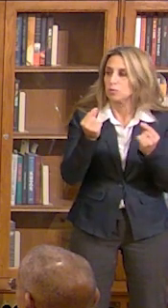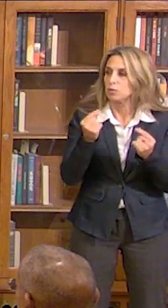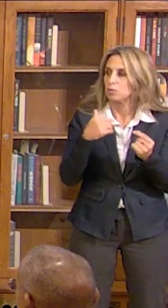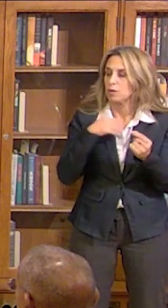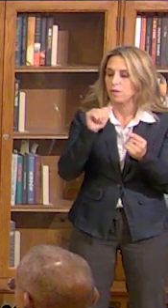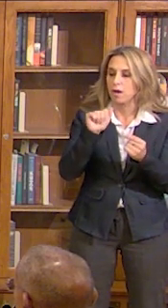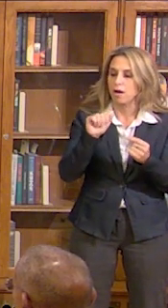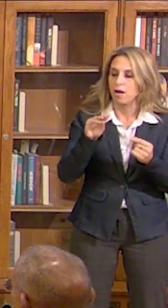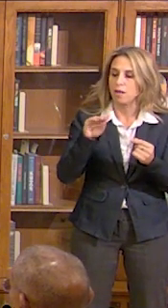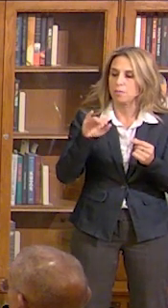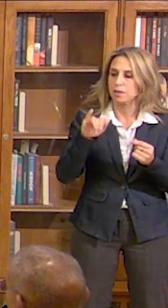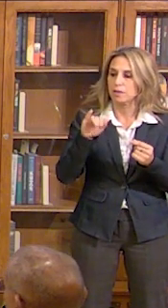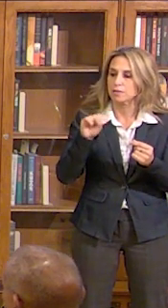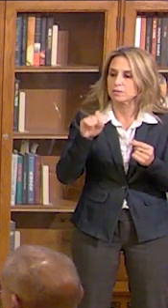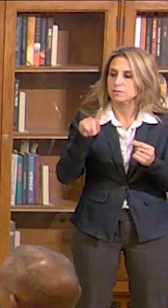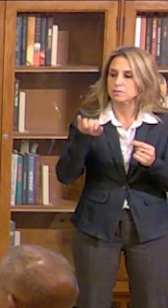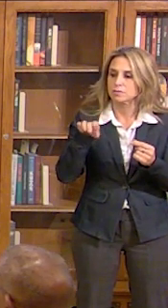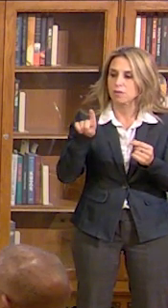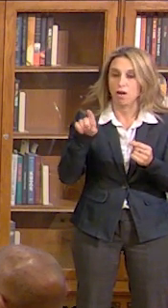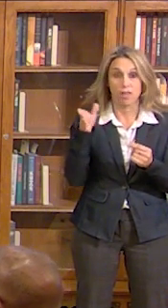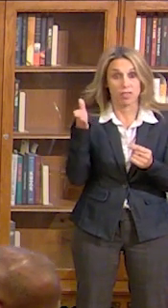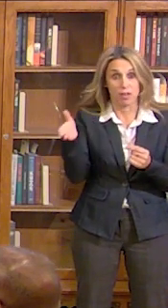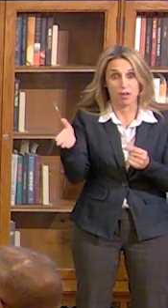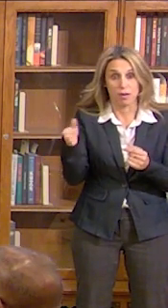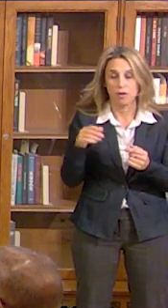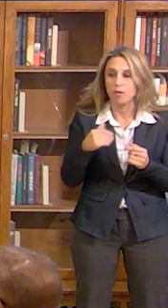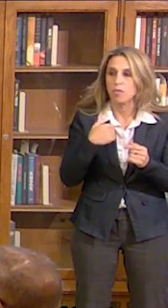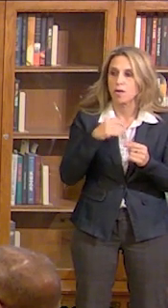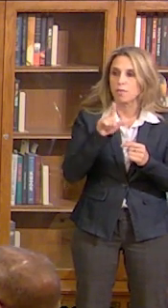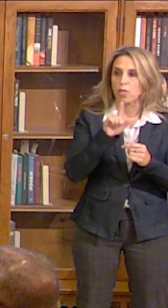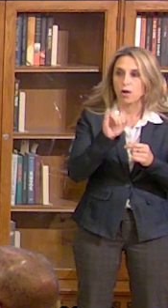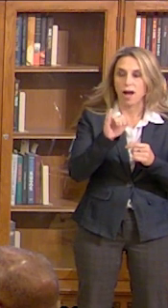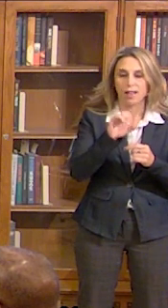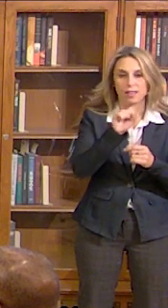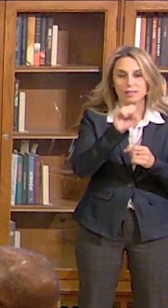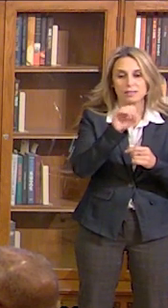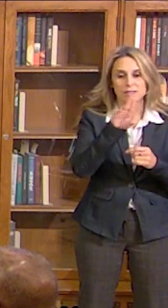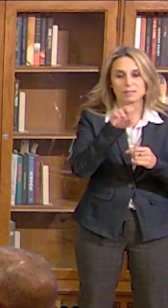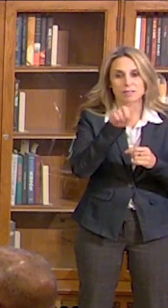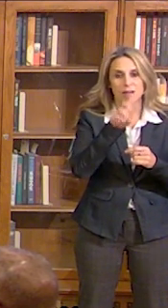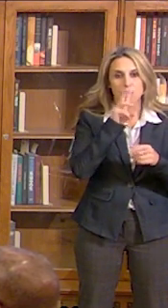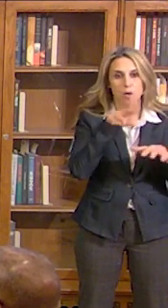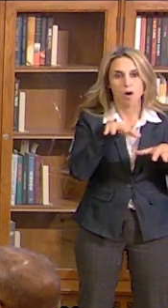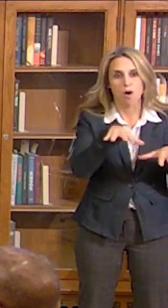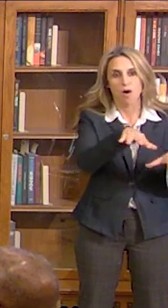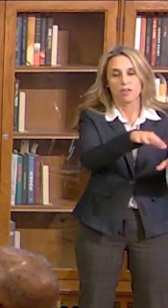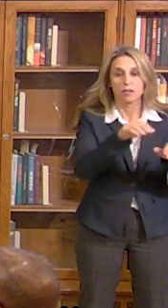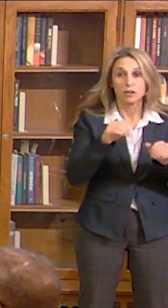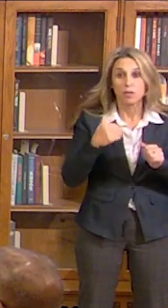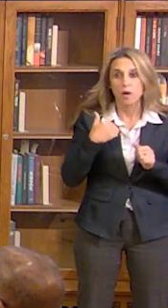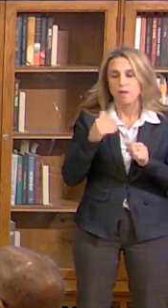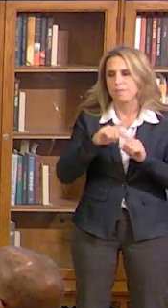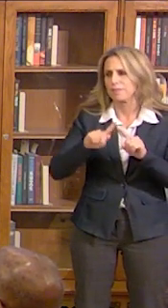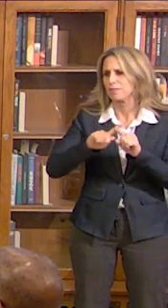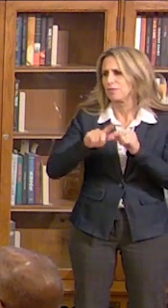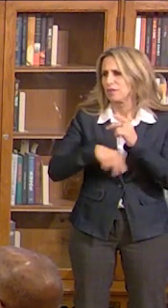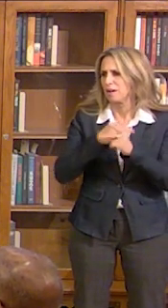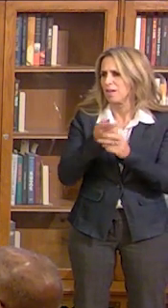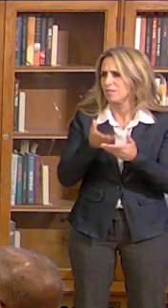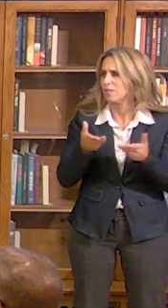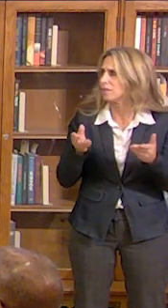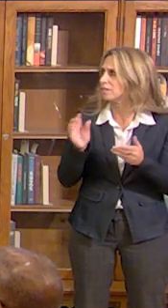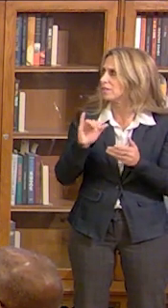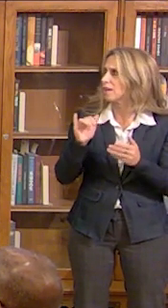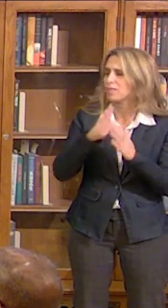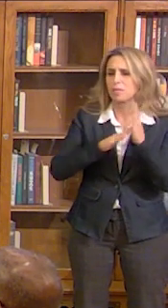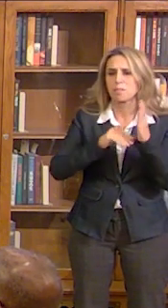Amad you know right there we have you know Long Island Sound so we can go there there are all kinds of like